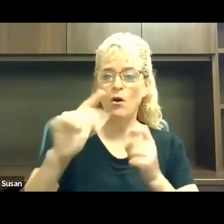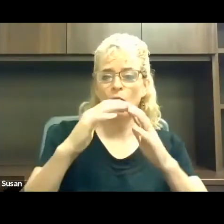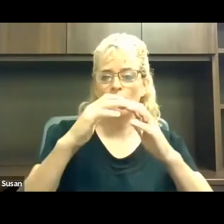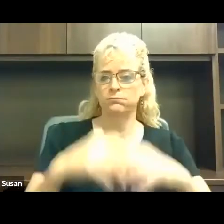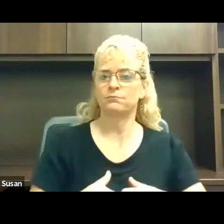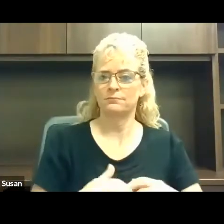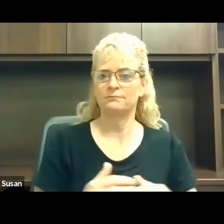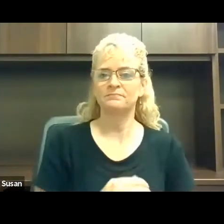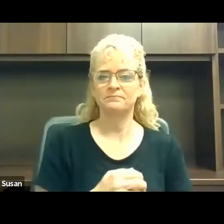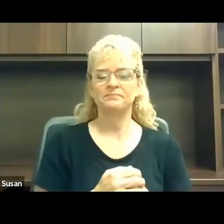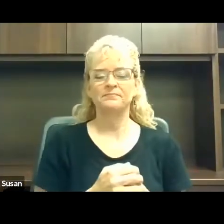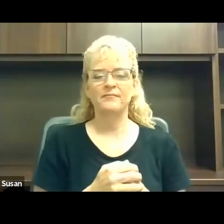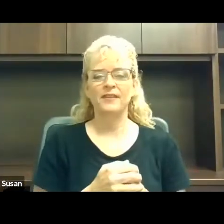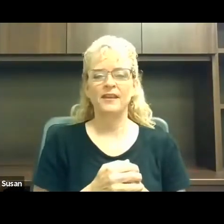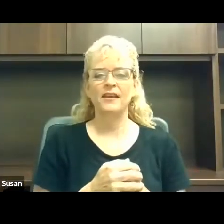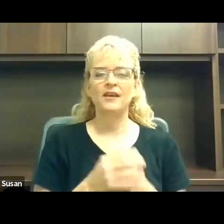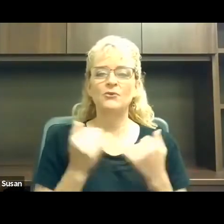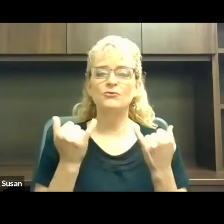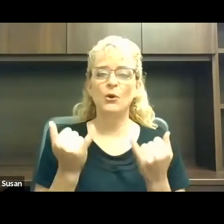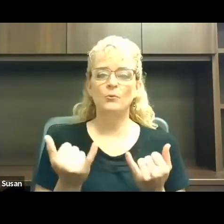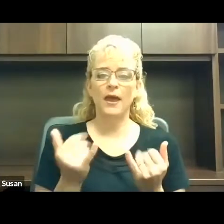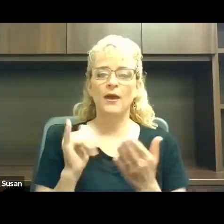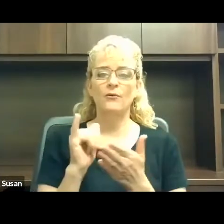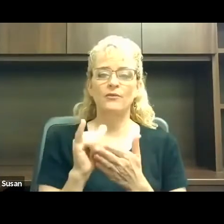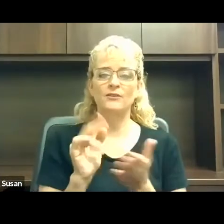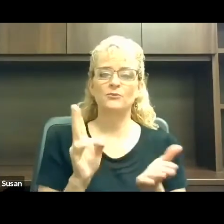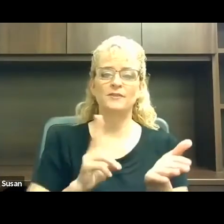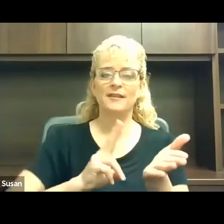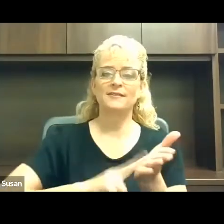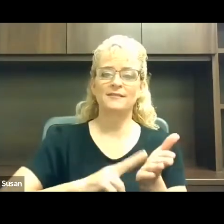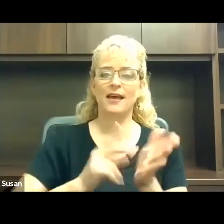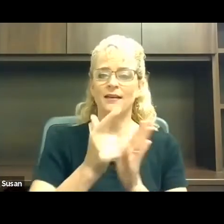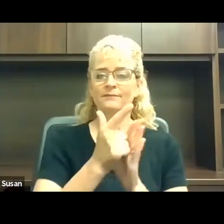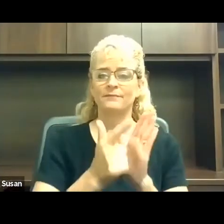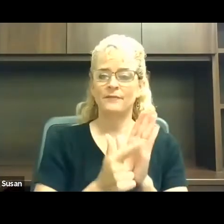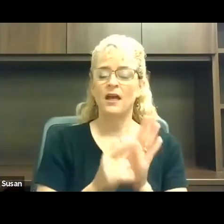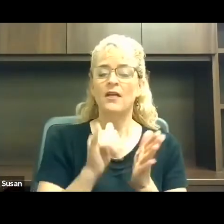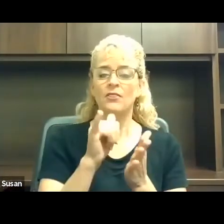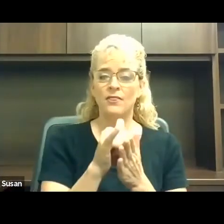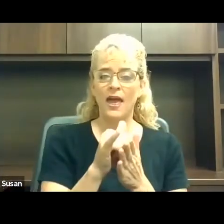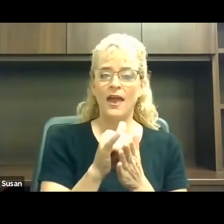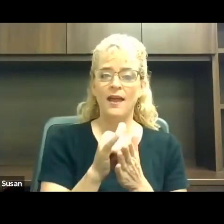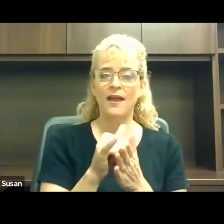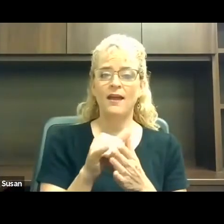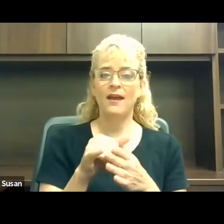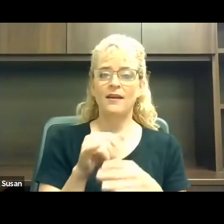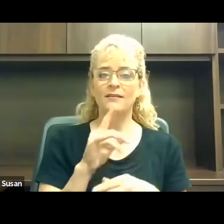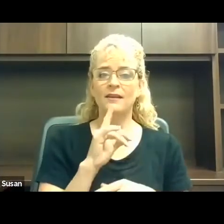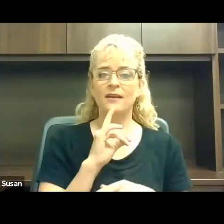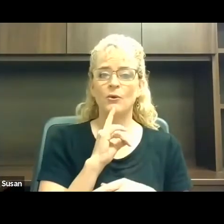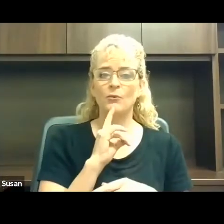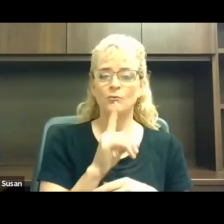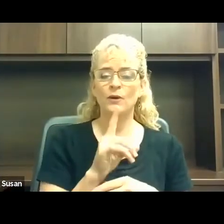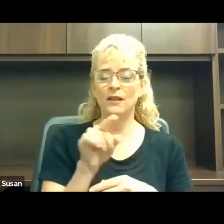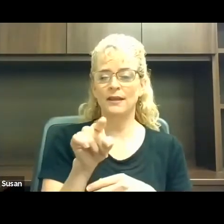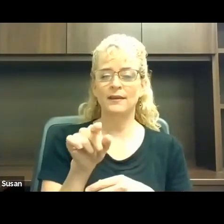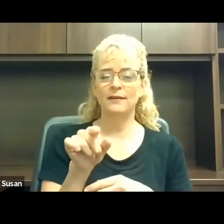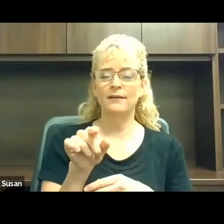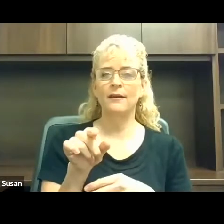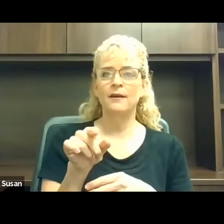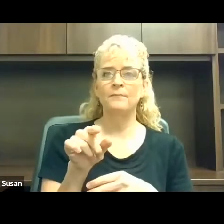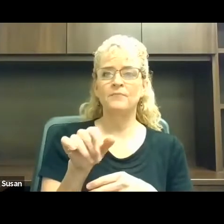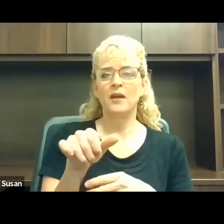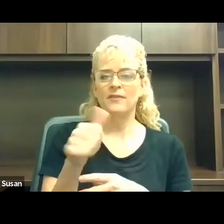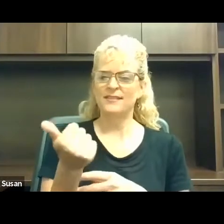Now I signed legislation that takes a sledgehammer to another wall. One,